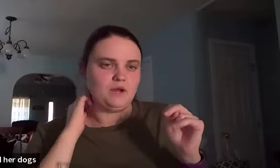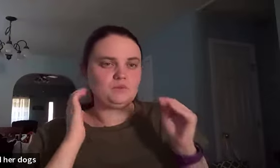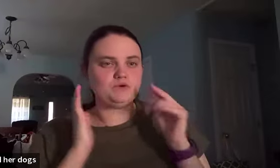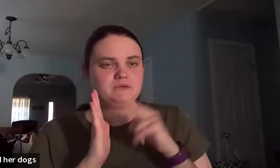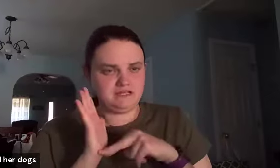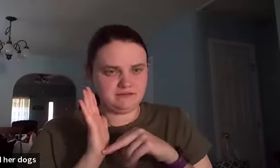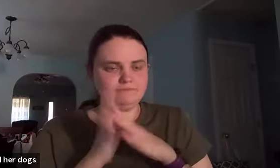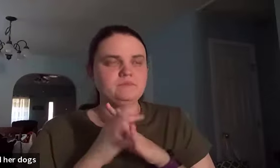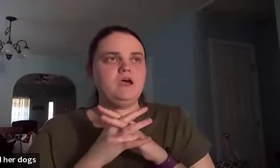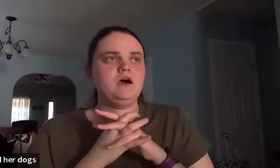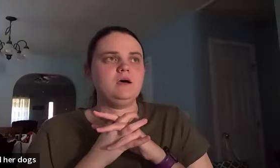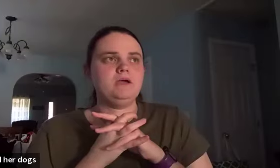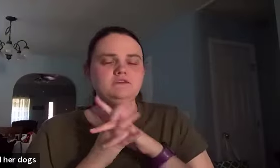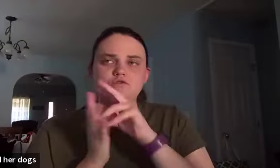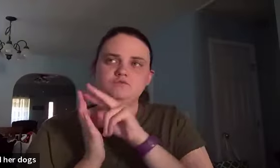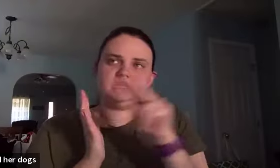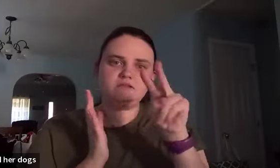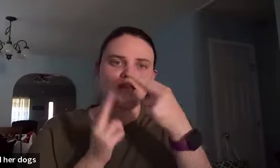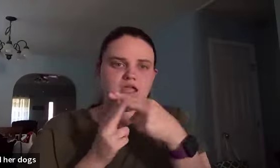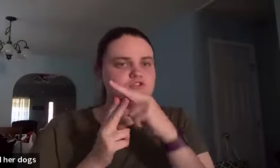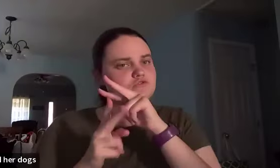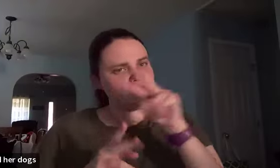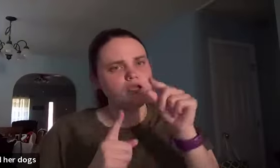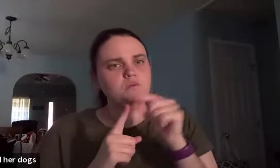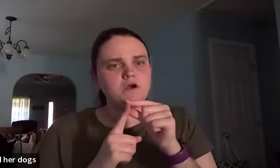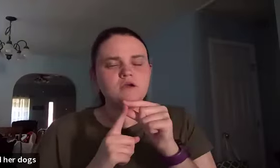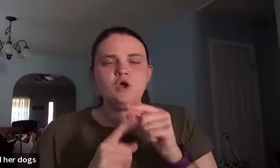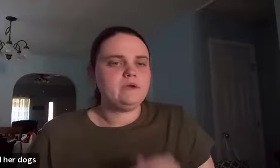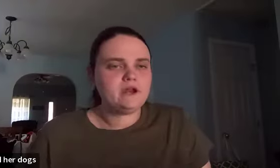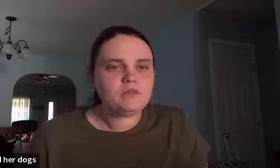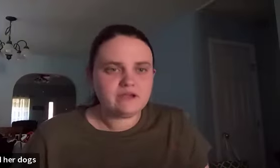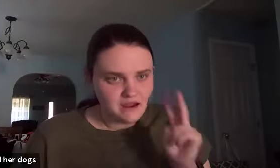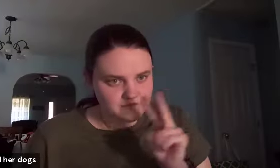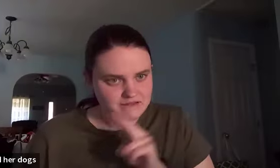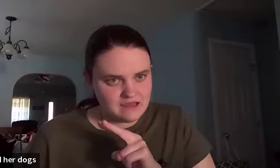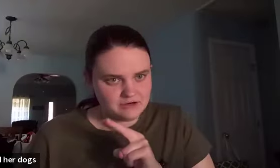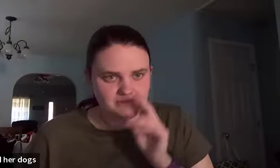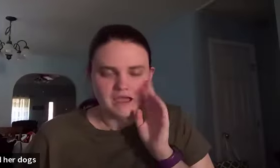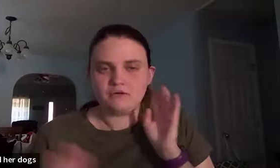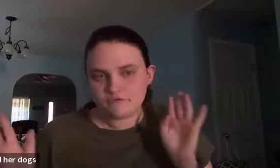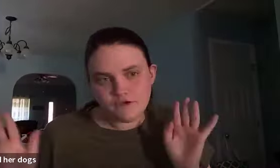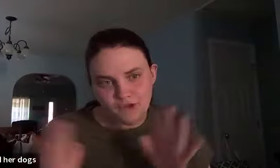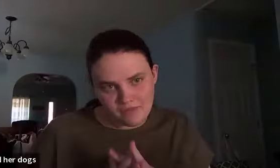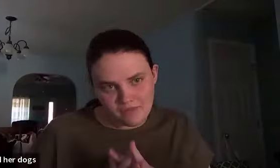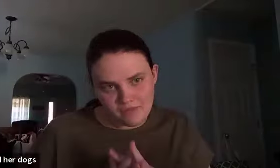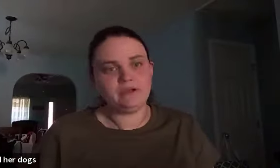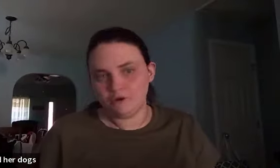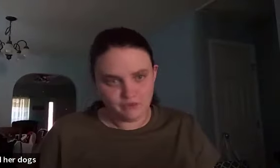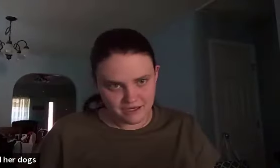when we're reading, and if you're reading the names or you're reading a word, we don't look at every letter. I don't know if y'all know that, but we don't look at